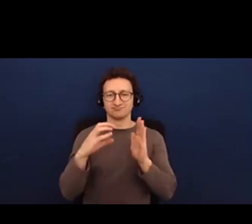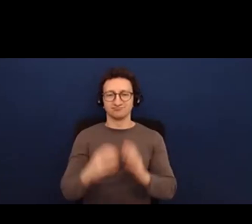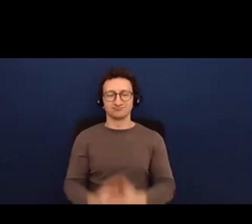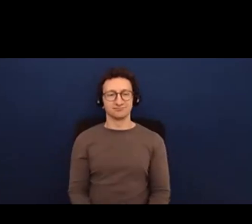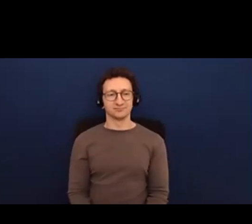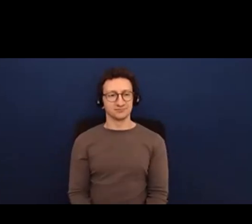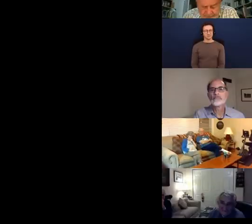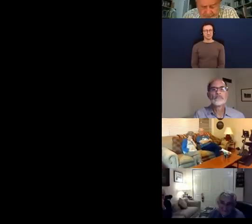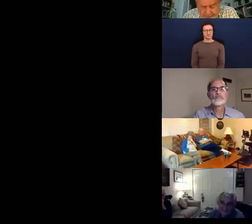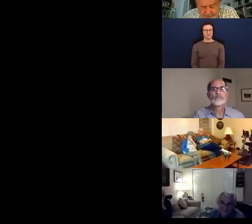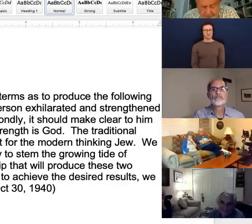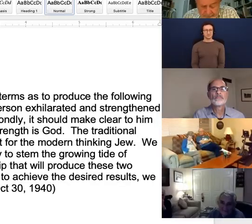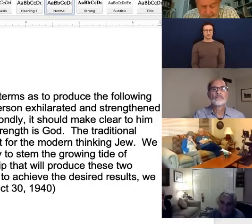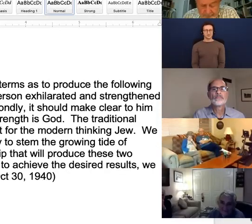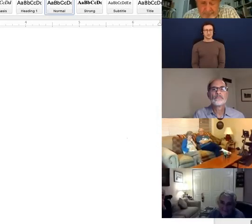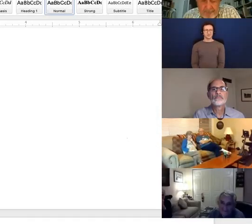text.